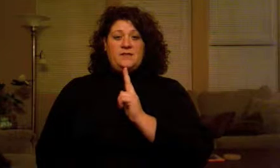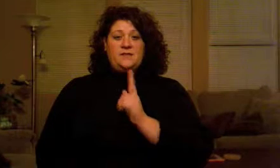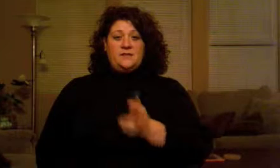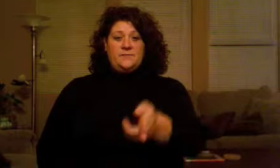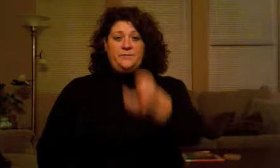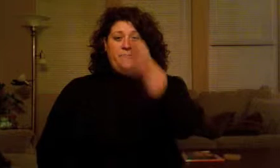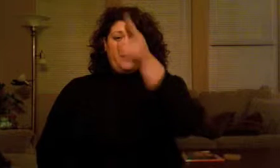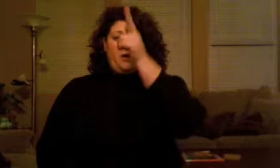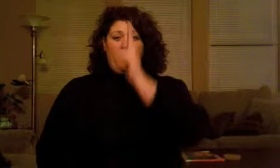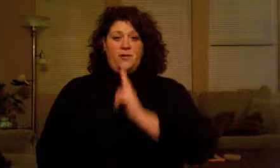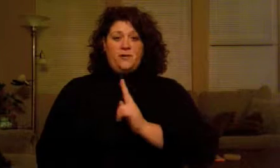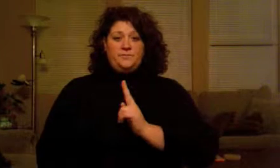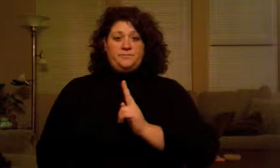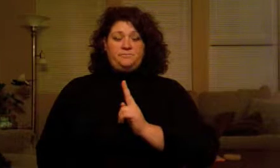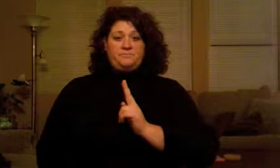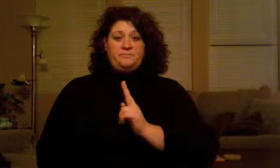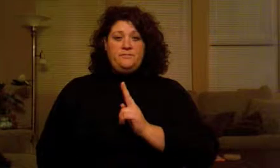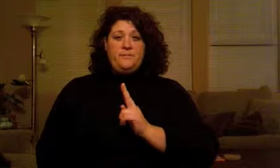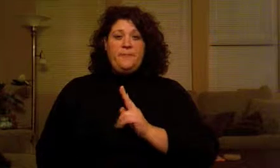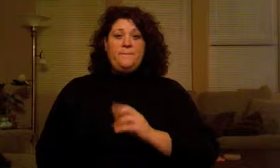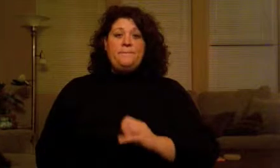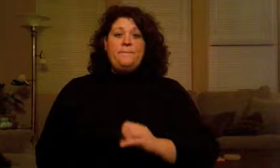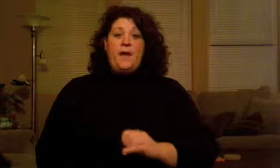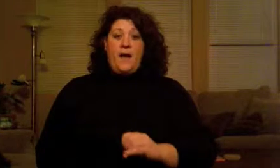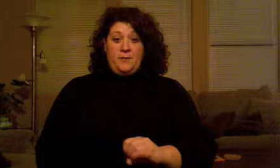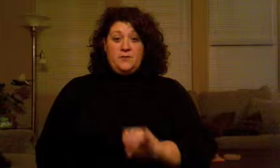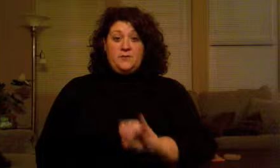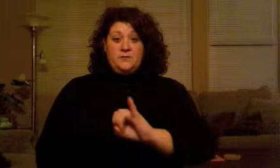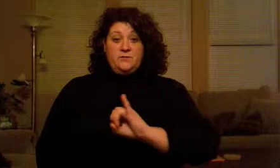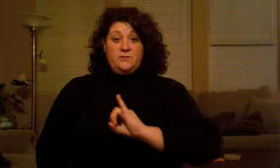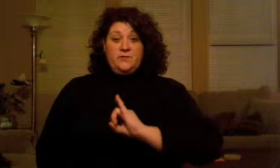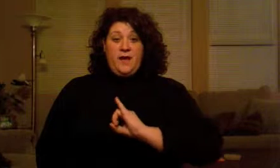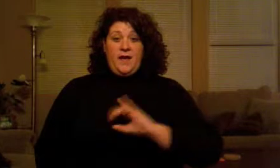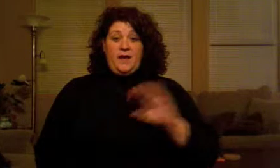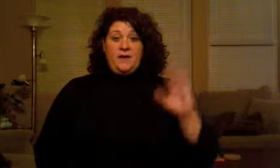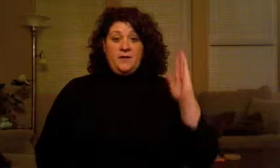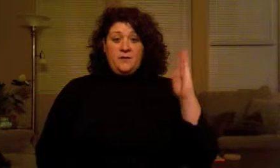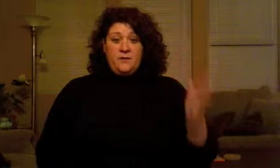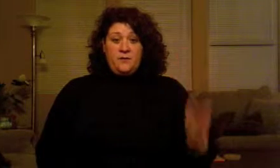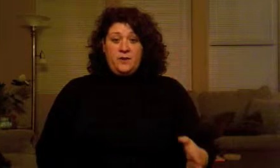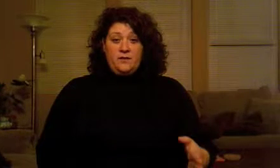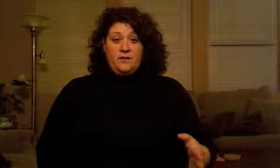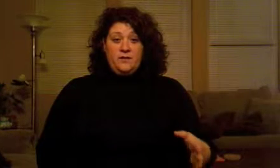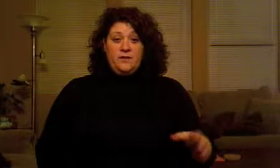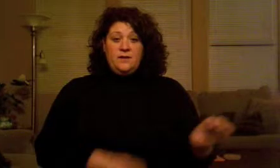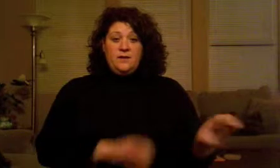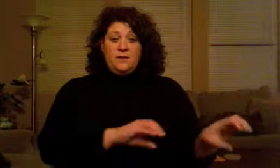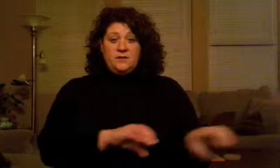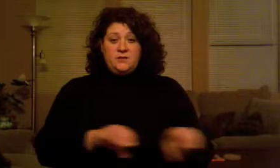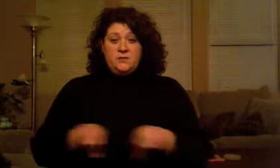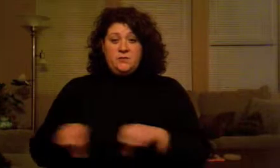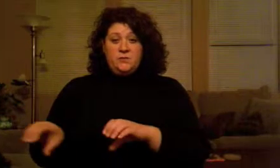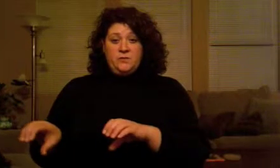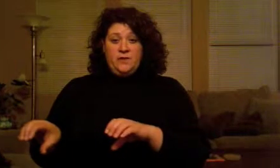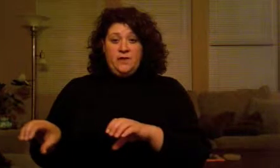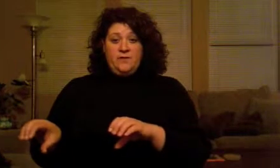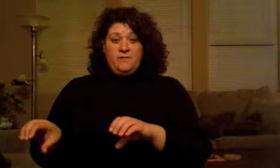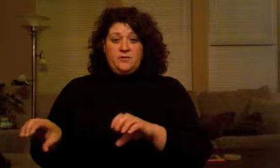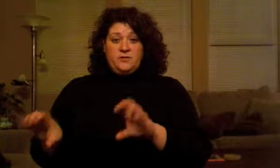face. Honor. I will do. I will do. For do,